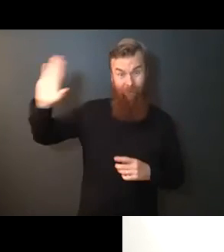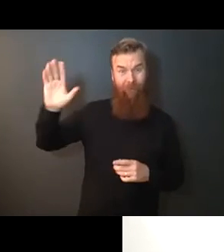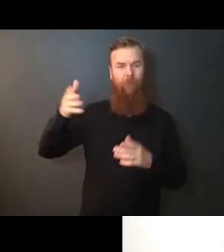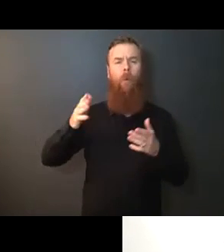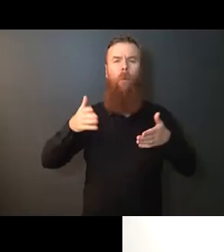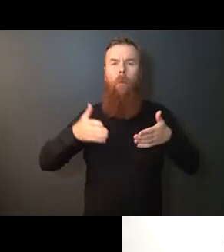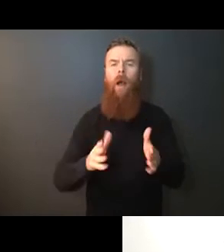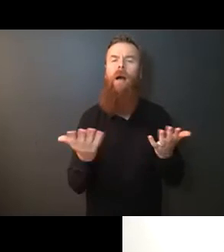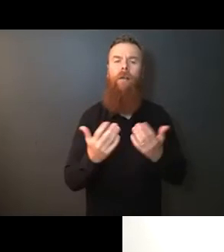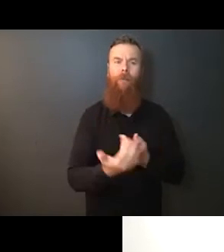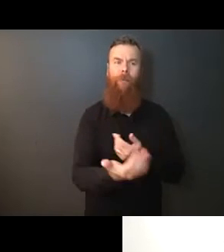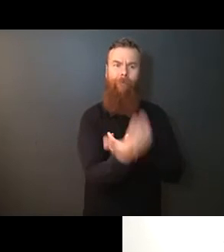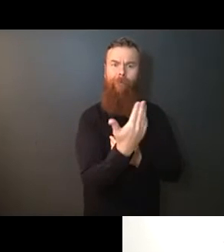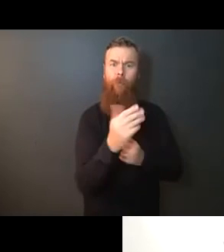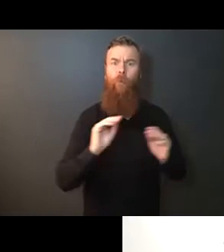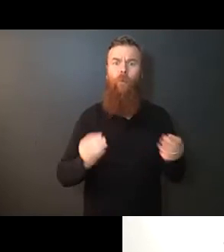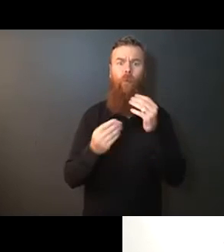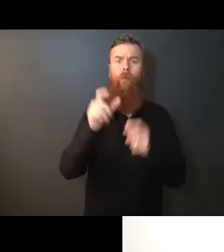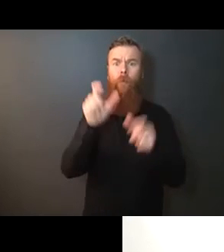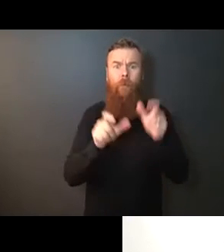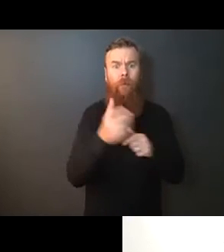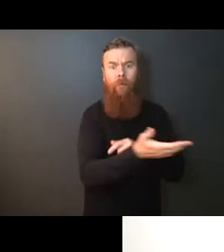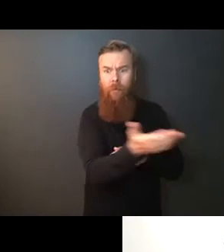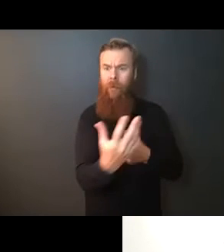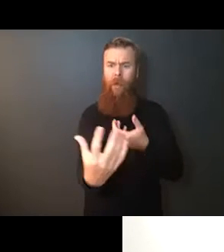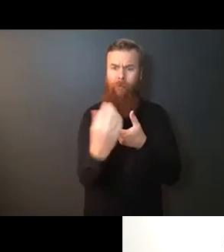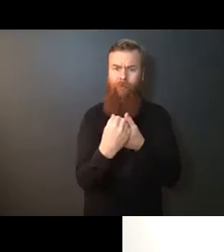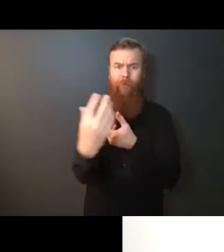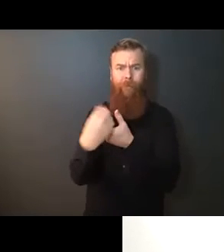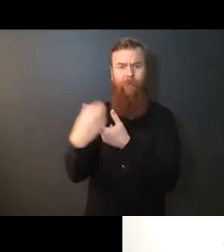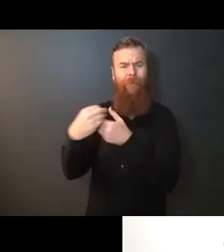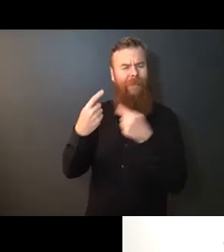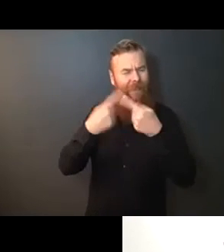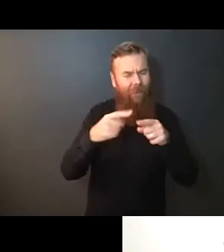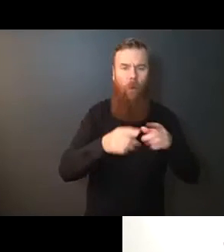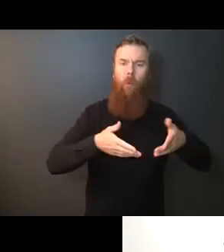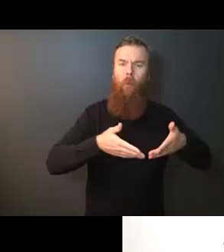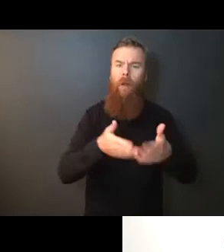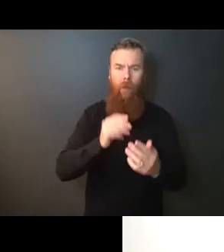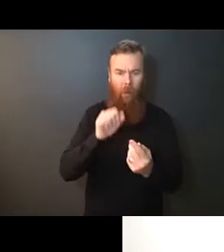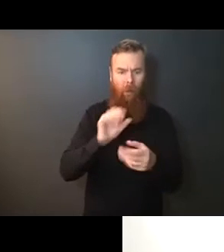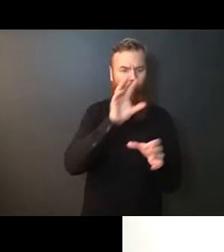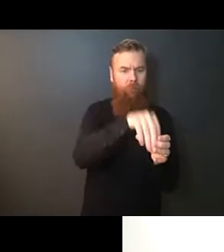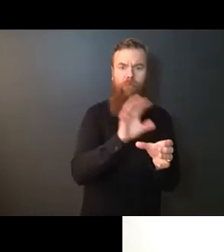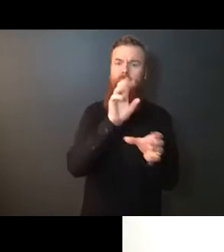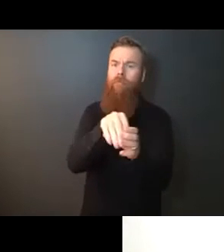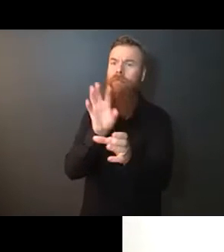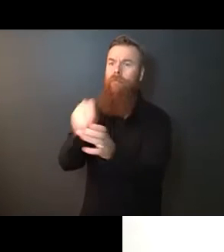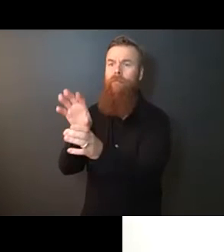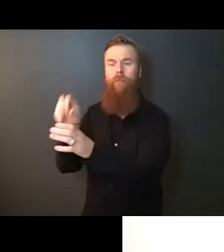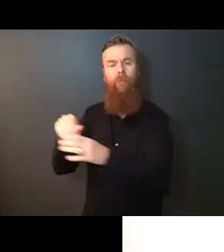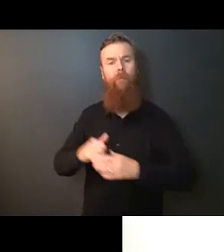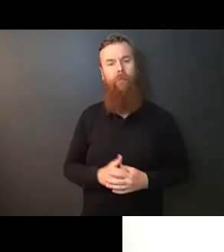for participating in different agendas. But if we have to merge those two elements that I just